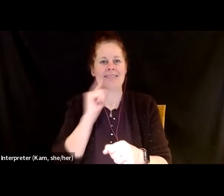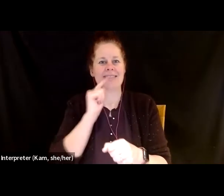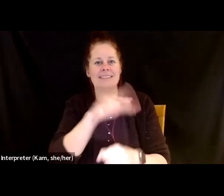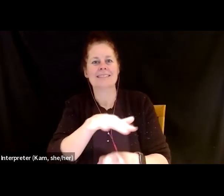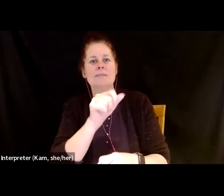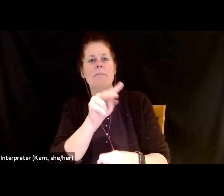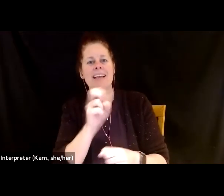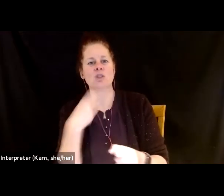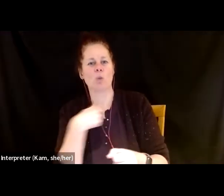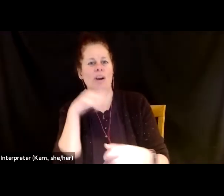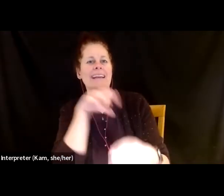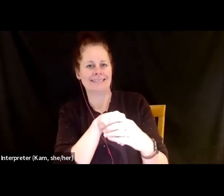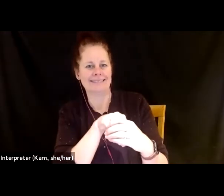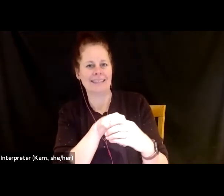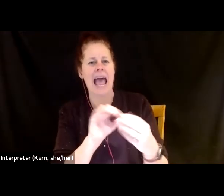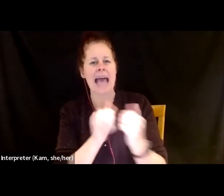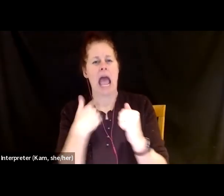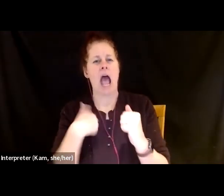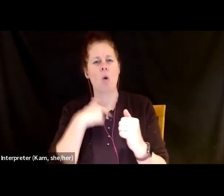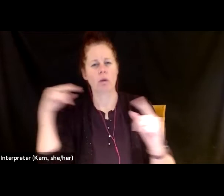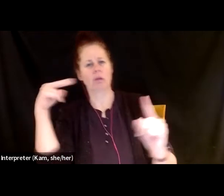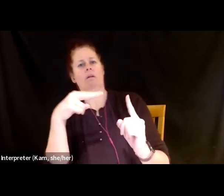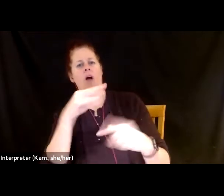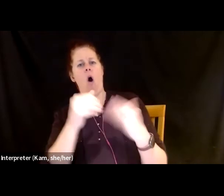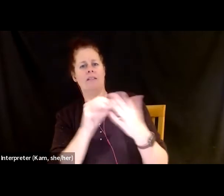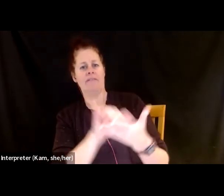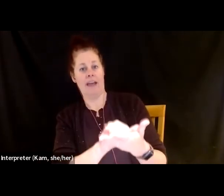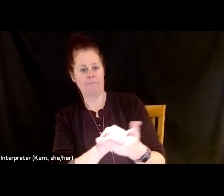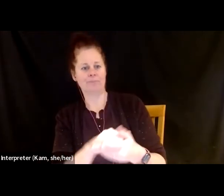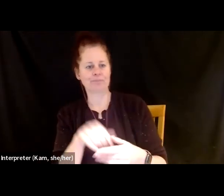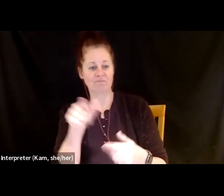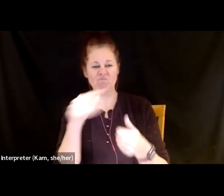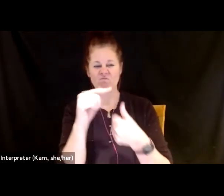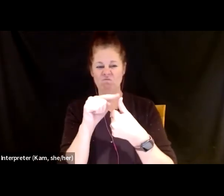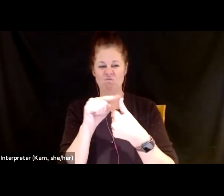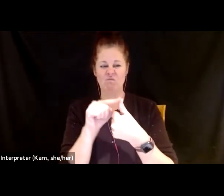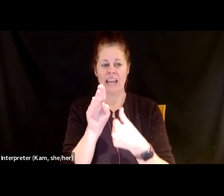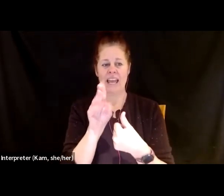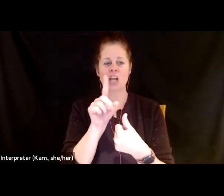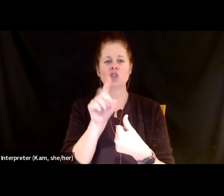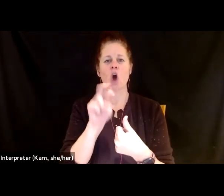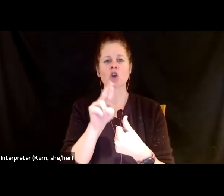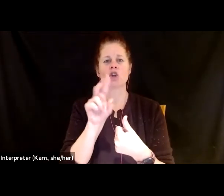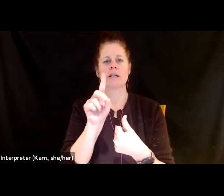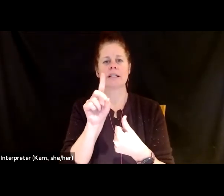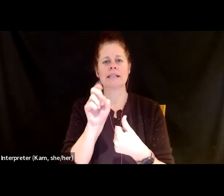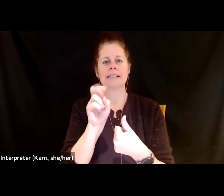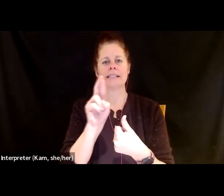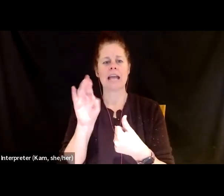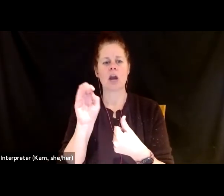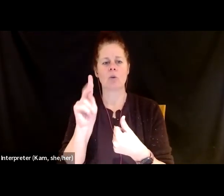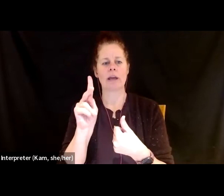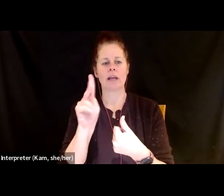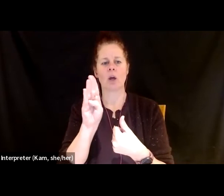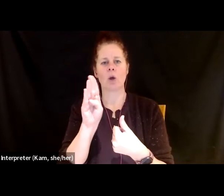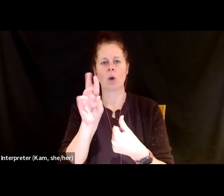that. So first, in the fall of 2020, we had Dr. Derek Brooms. And Derek, Dr. Brooms' message to